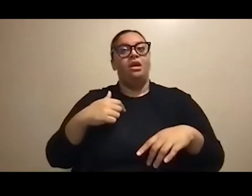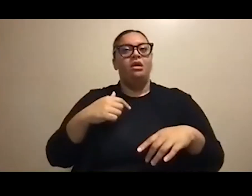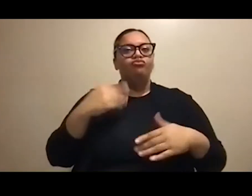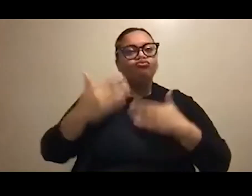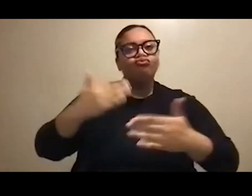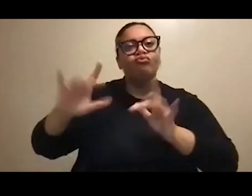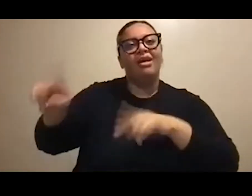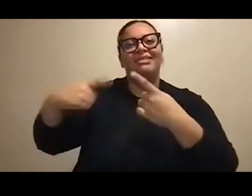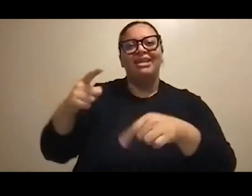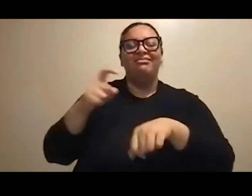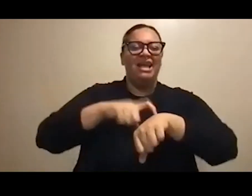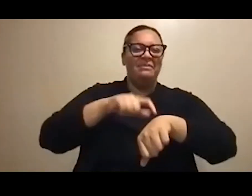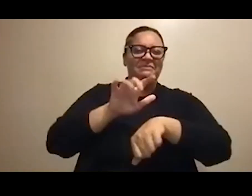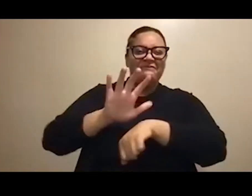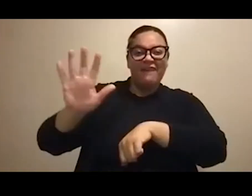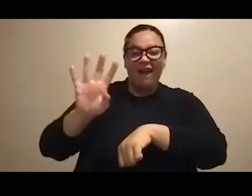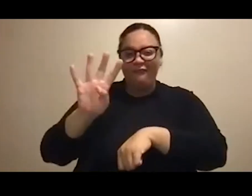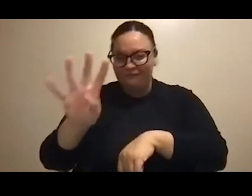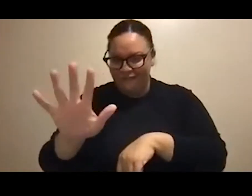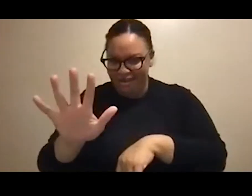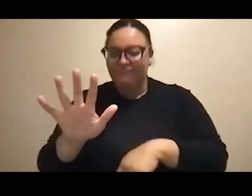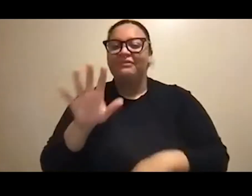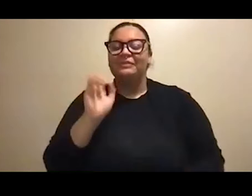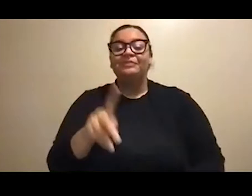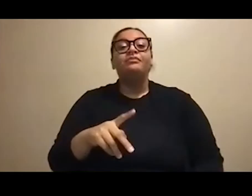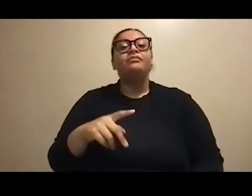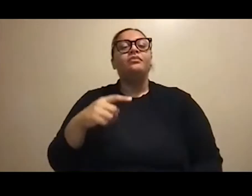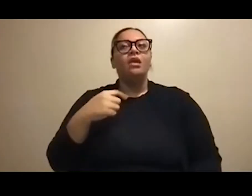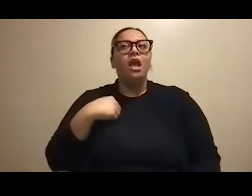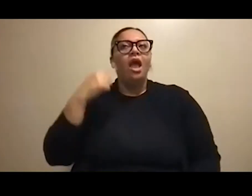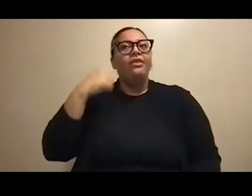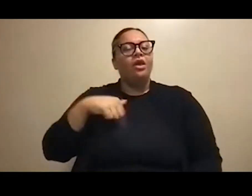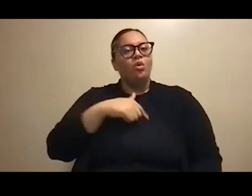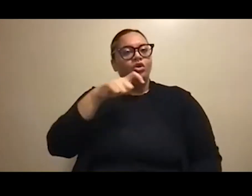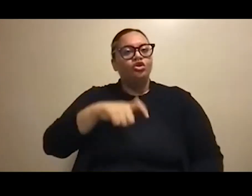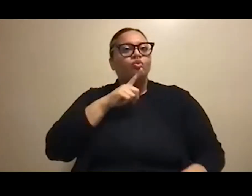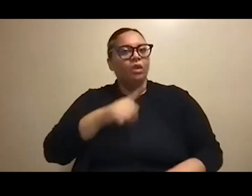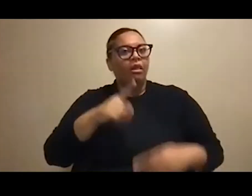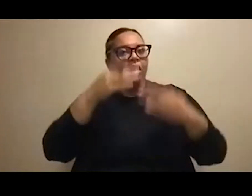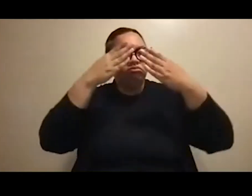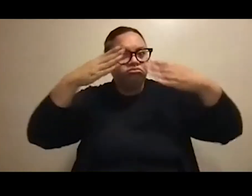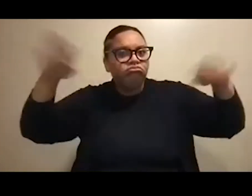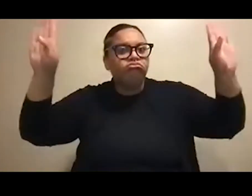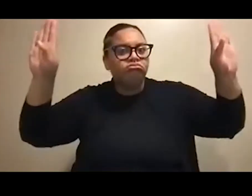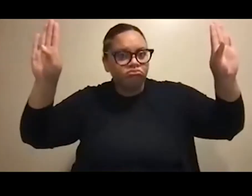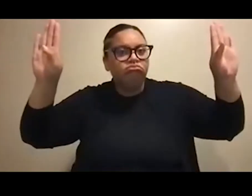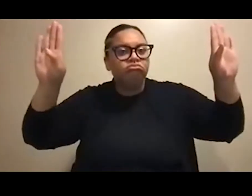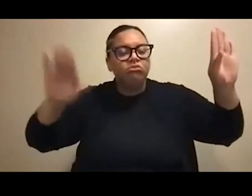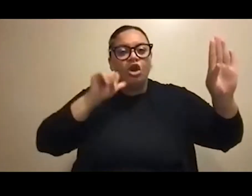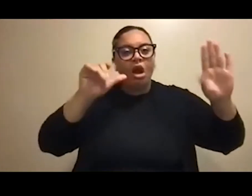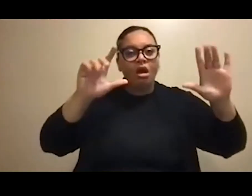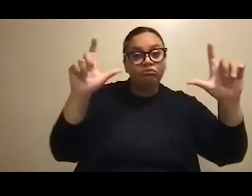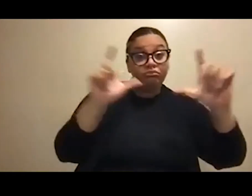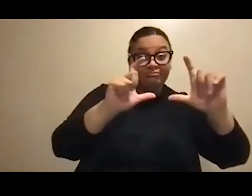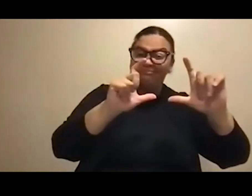Okay, good. Okay, I suggested that we try and think outside of our Hollywood square boxes.